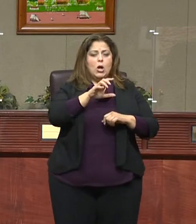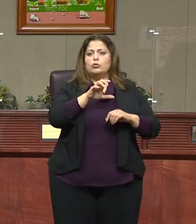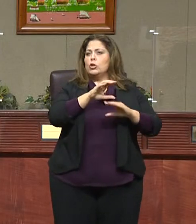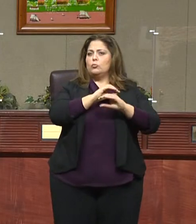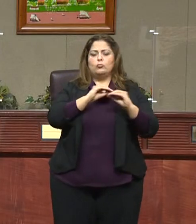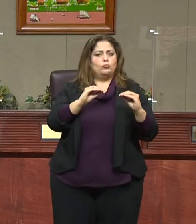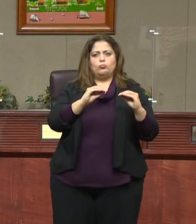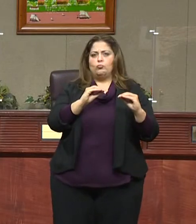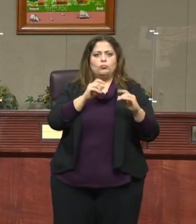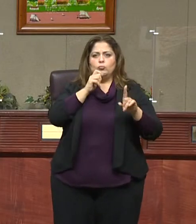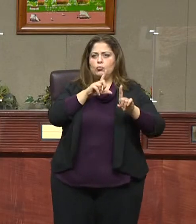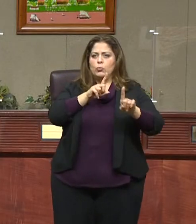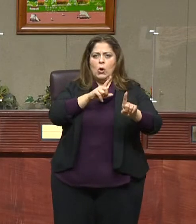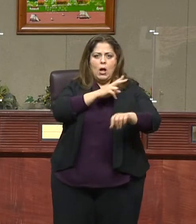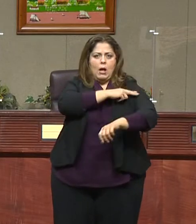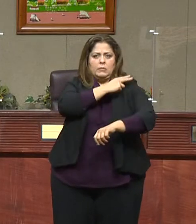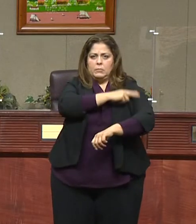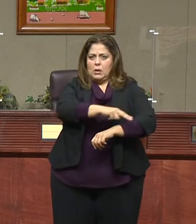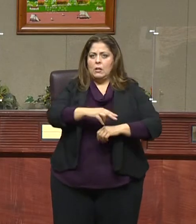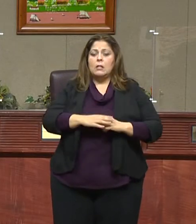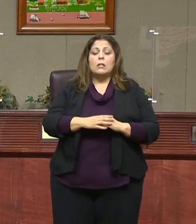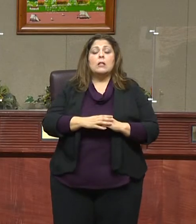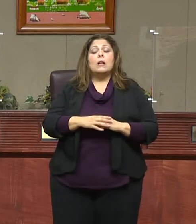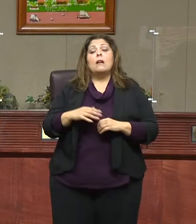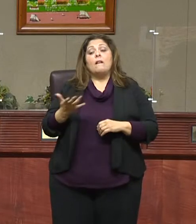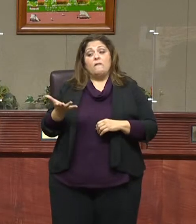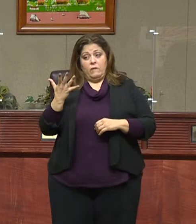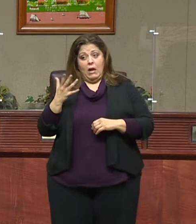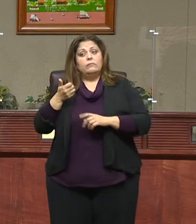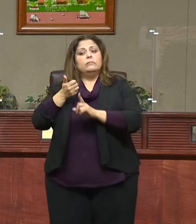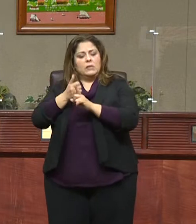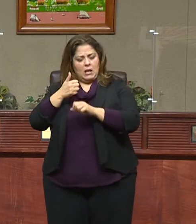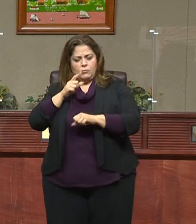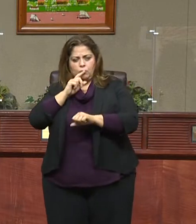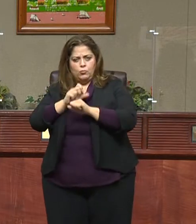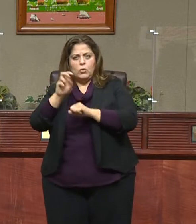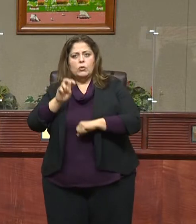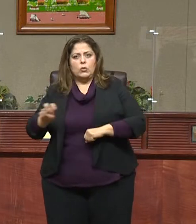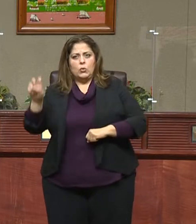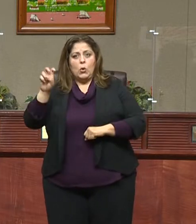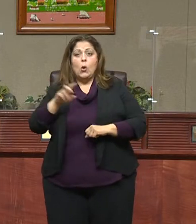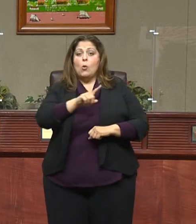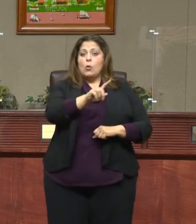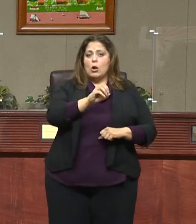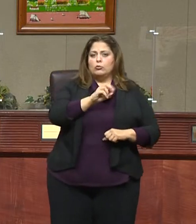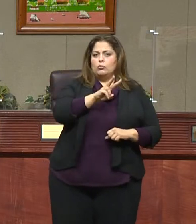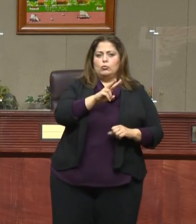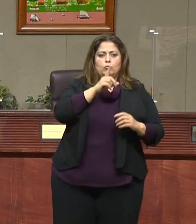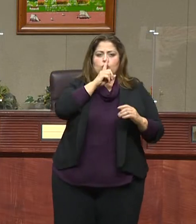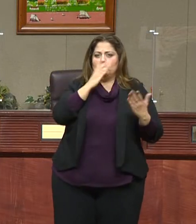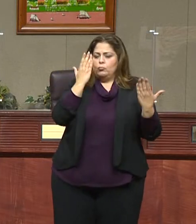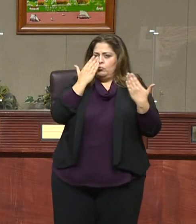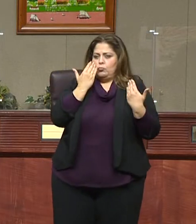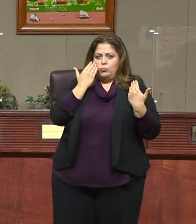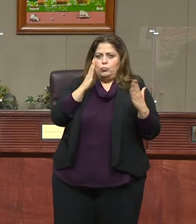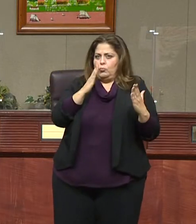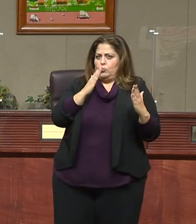hospitalization. 5 had known travel, and 102 had no known travel.